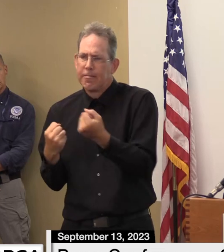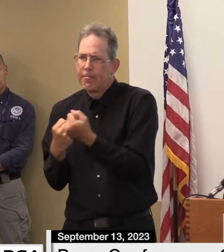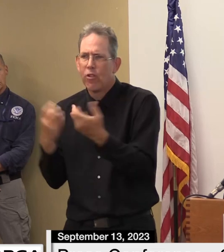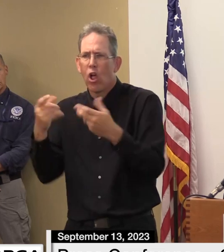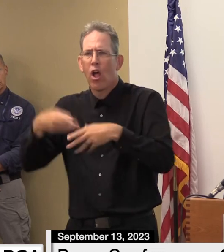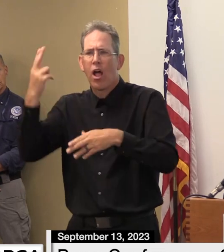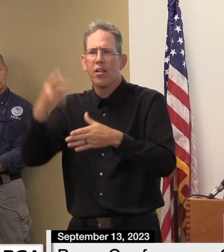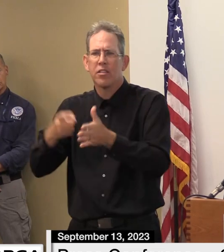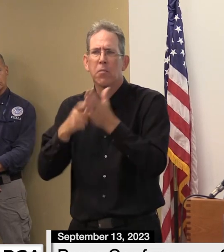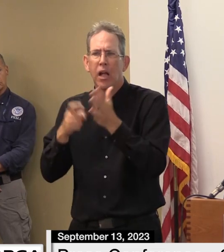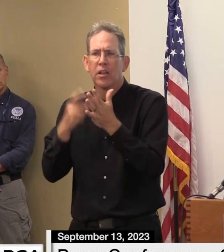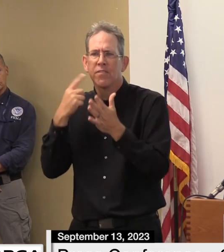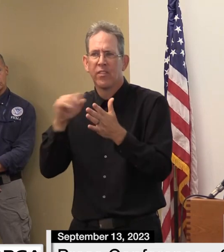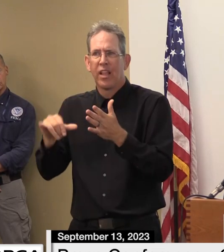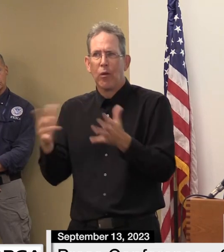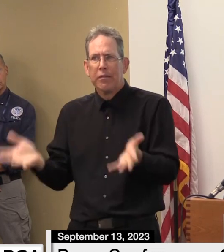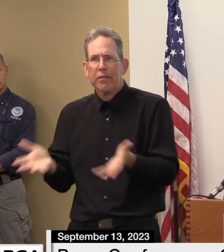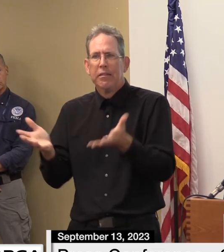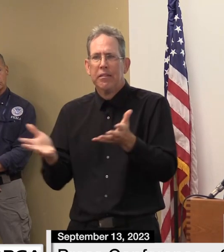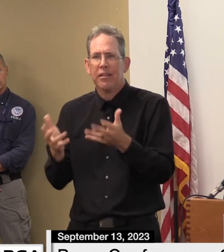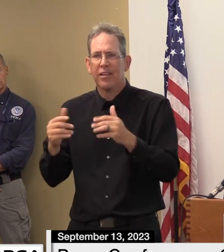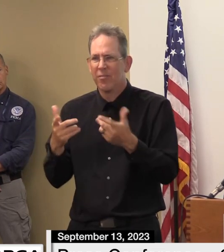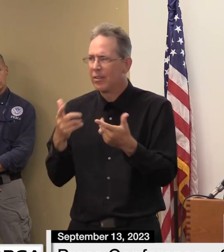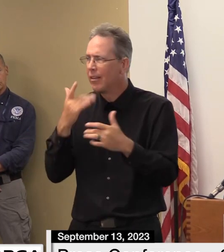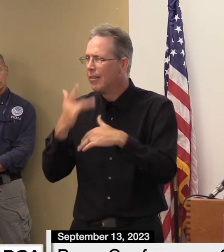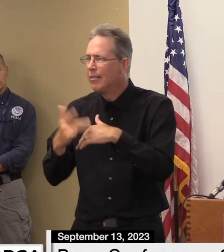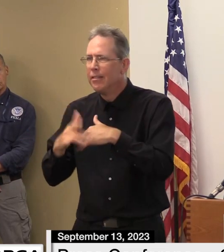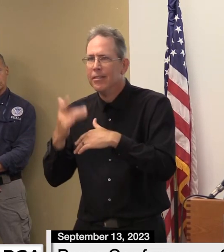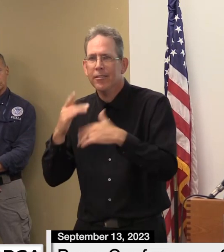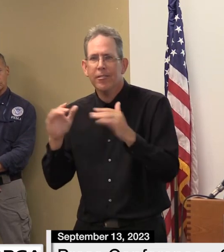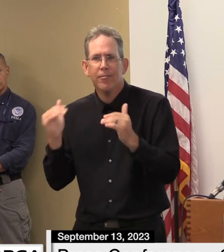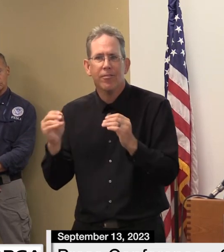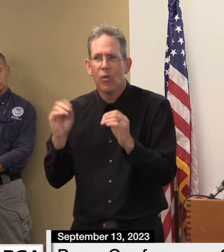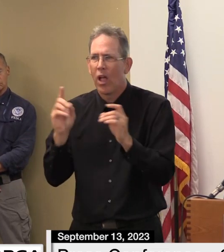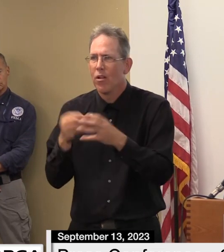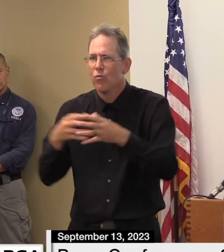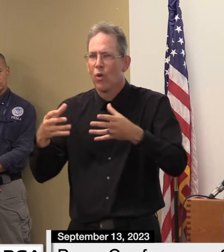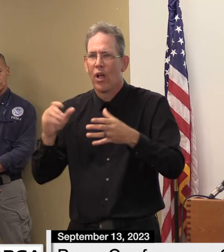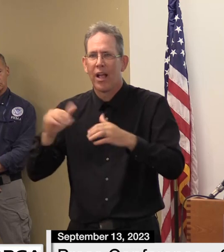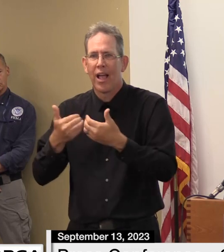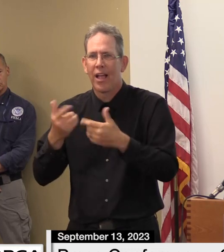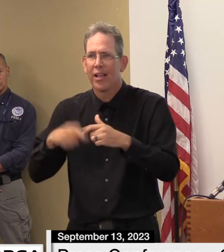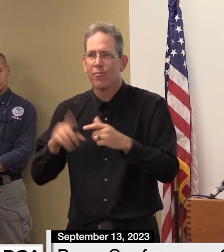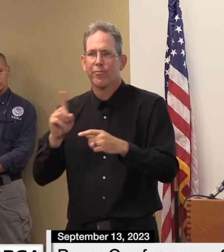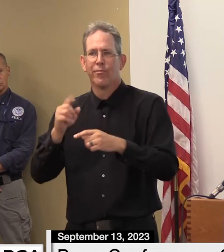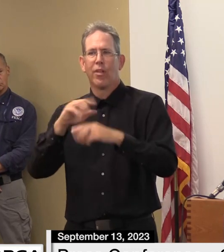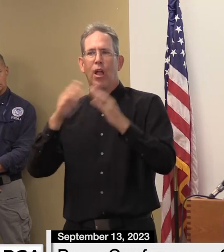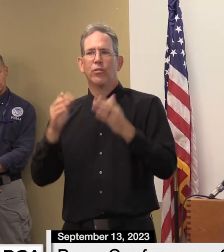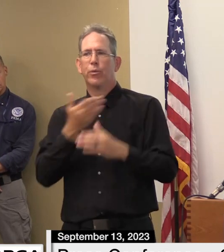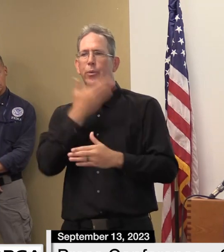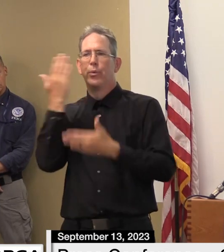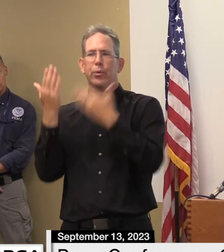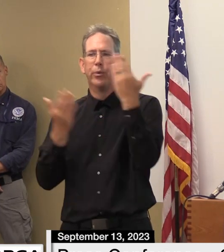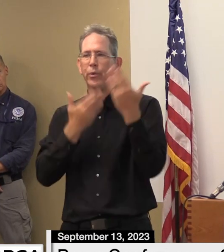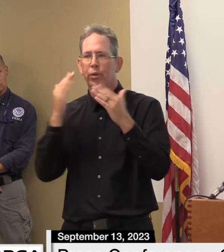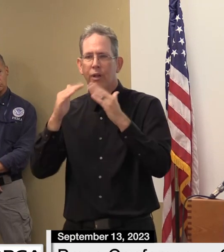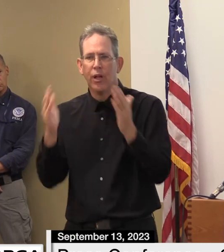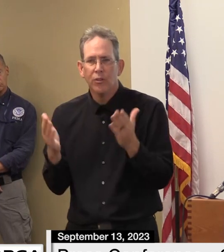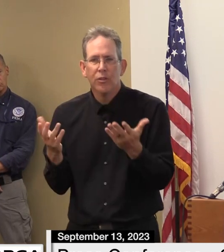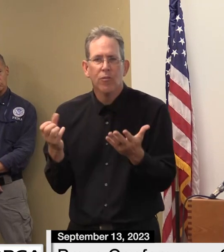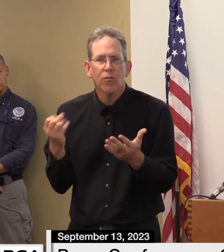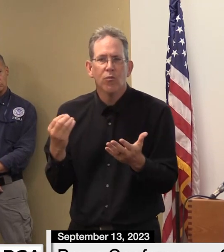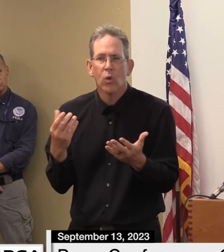that demand continues, but that we're restrained in our growth by our housing stock. So that's reflected in their rating reports when they